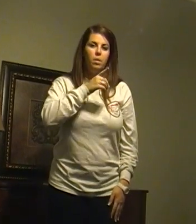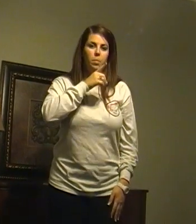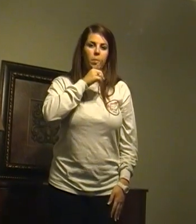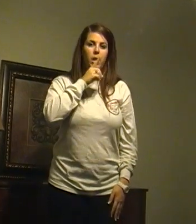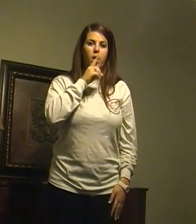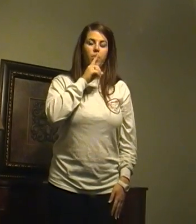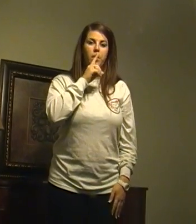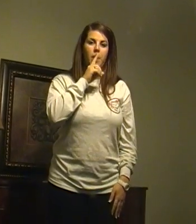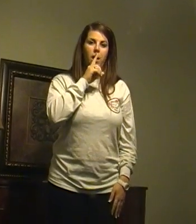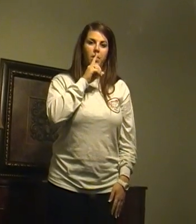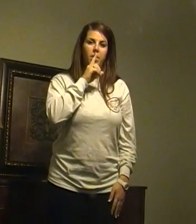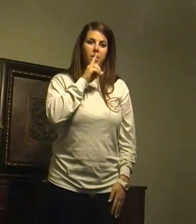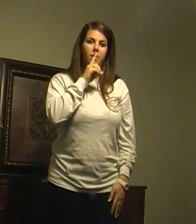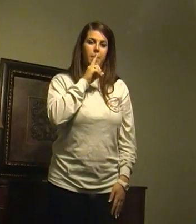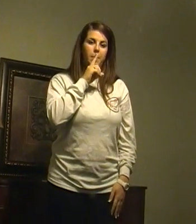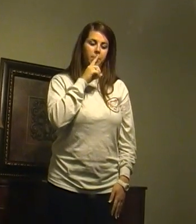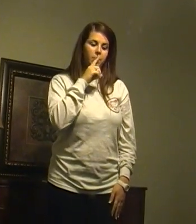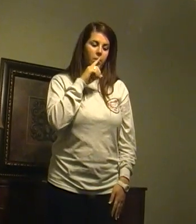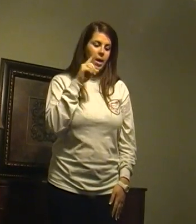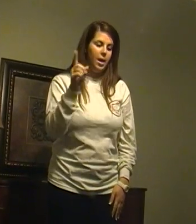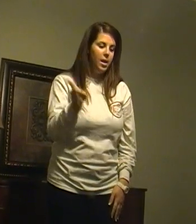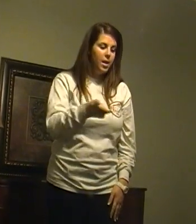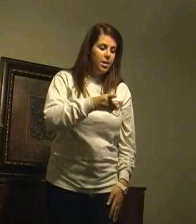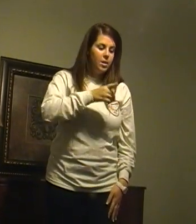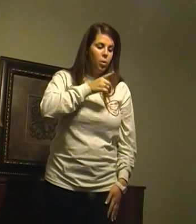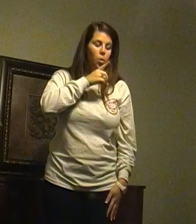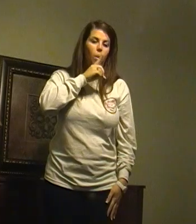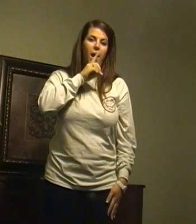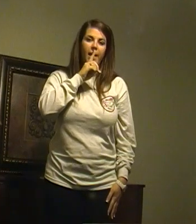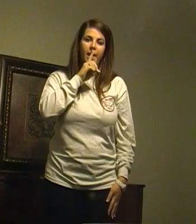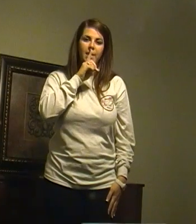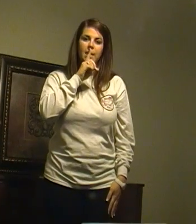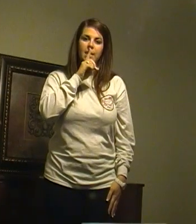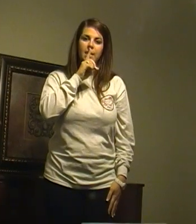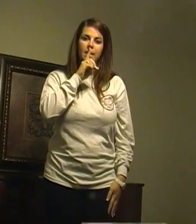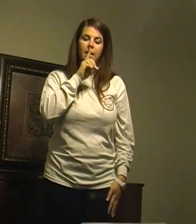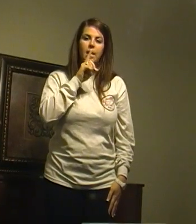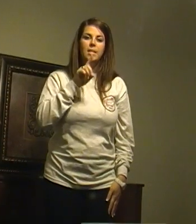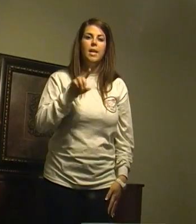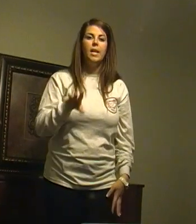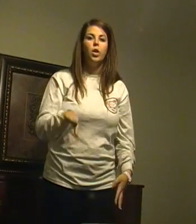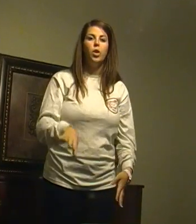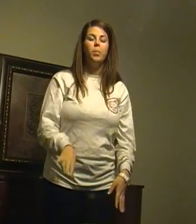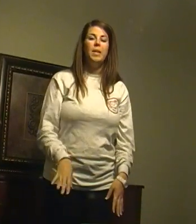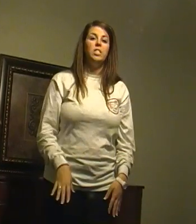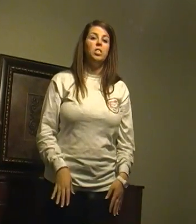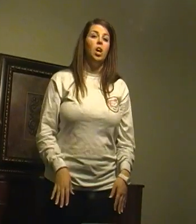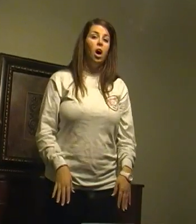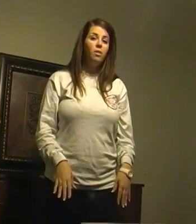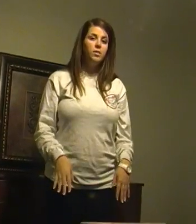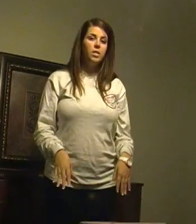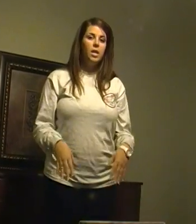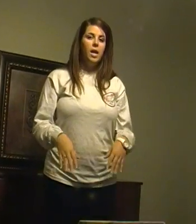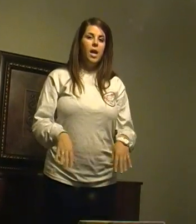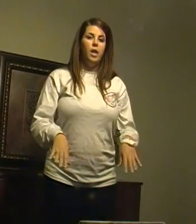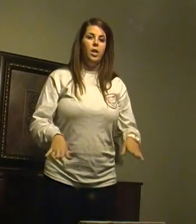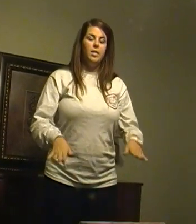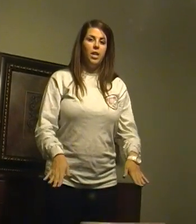and put it over your mouth. Okay, so quiet. Second group is soft. You're going to take